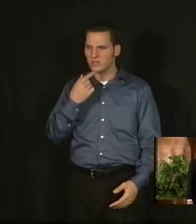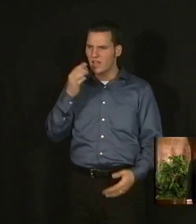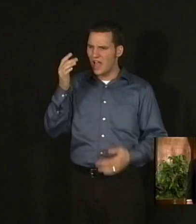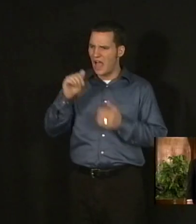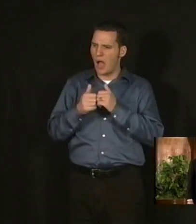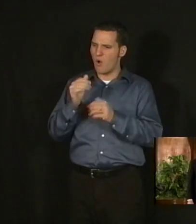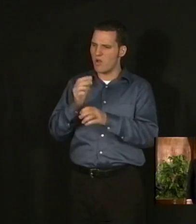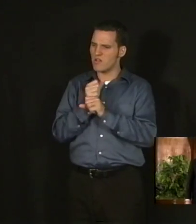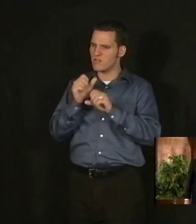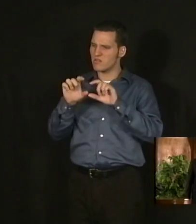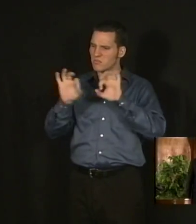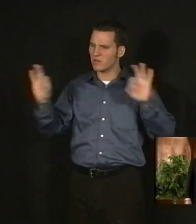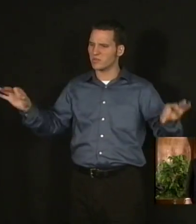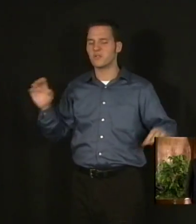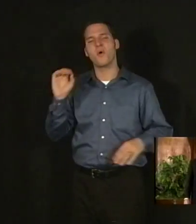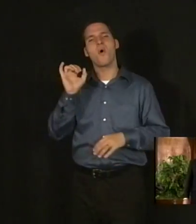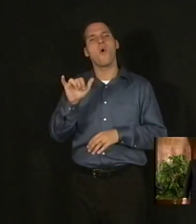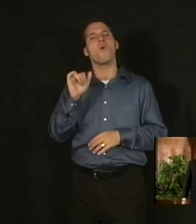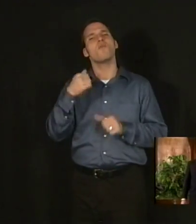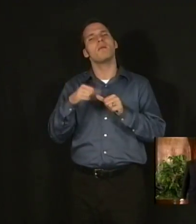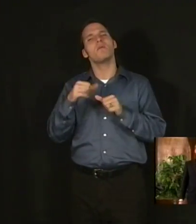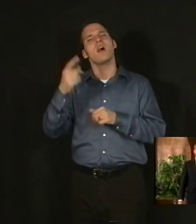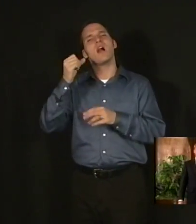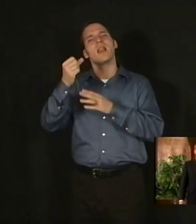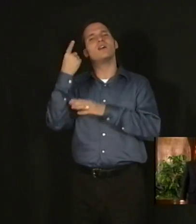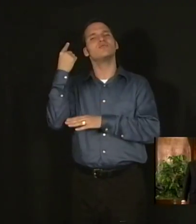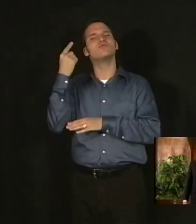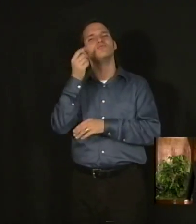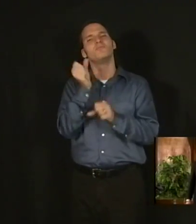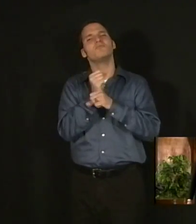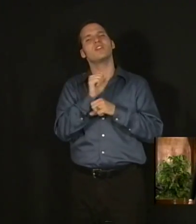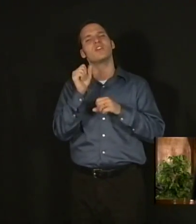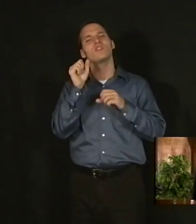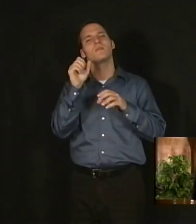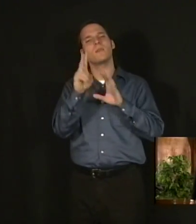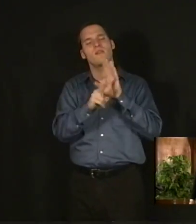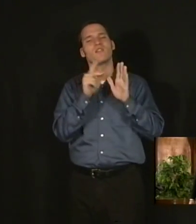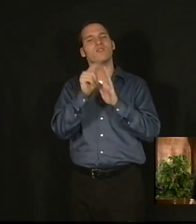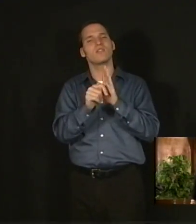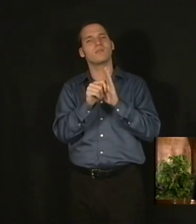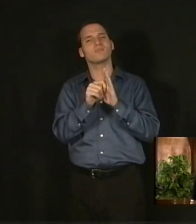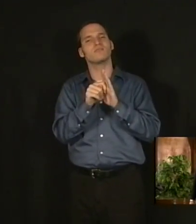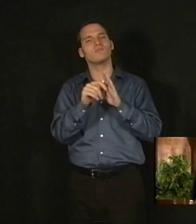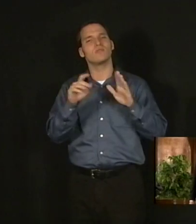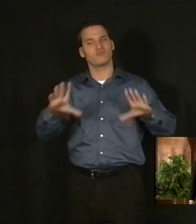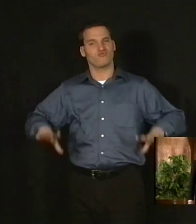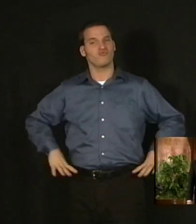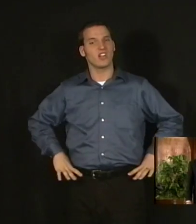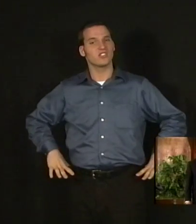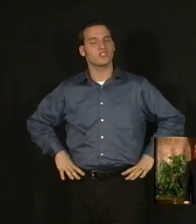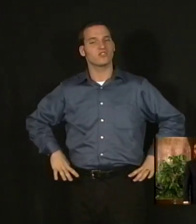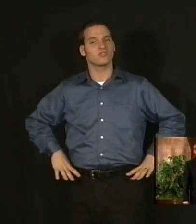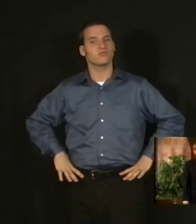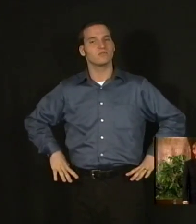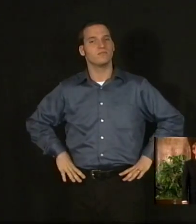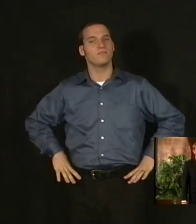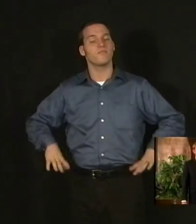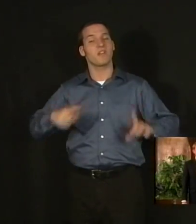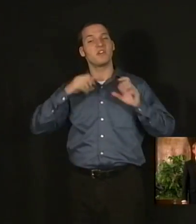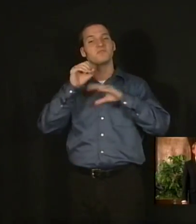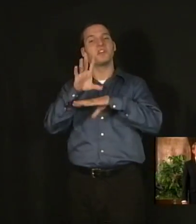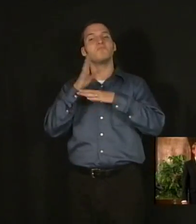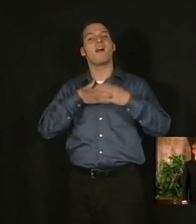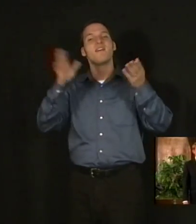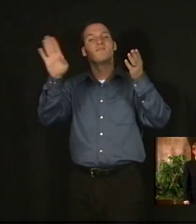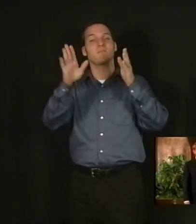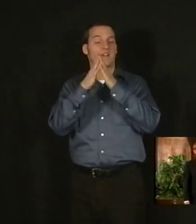I said, "Well, how'd you get the diploma?" He said, "Oh, you remember last year when we made your videotapes in Russian and he did the voice on them?" I said, "Yeah." He said, "I sent